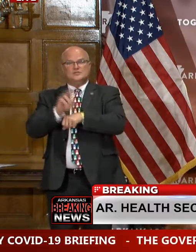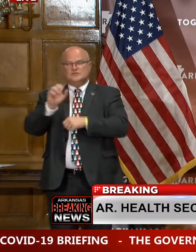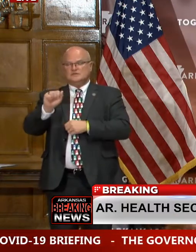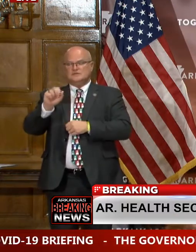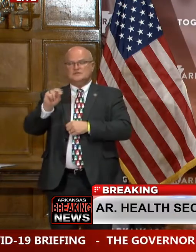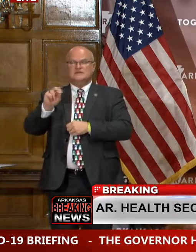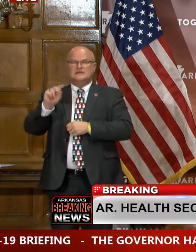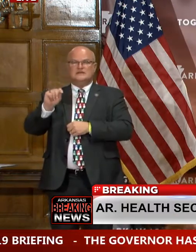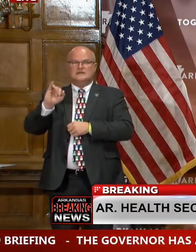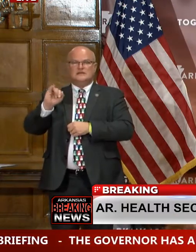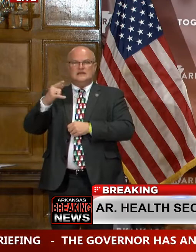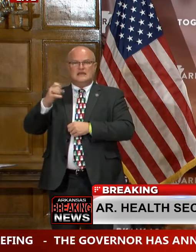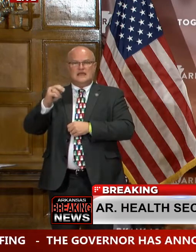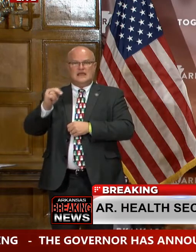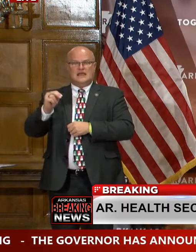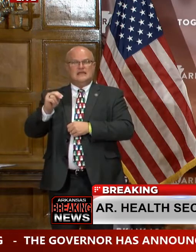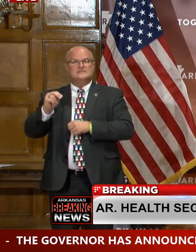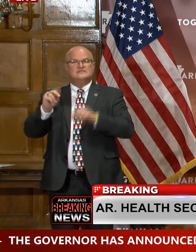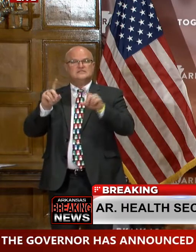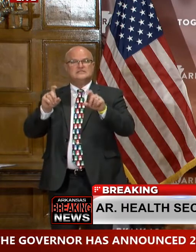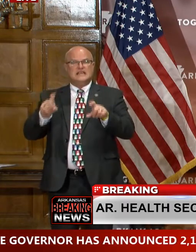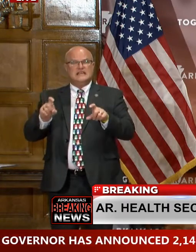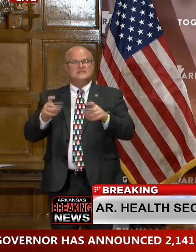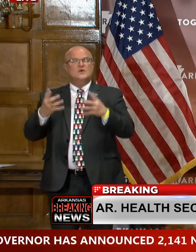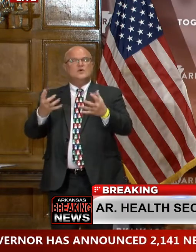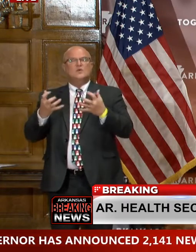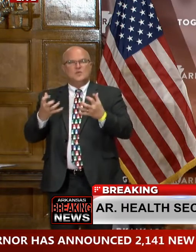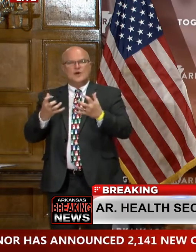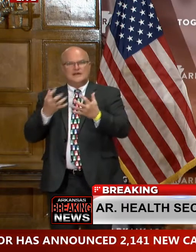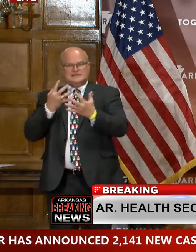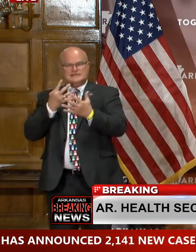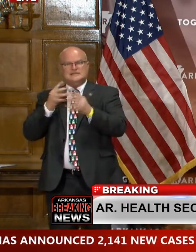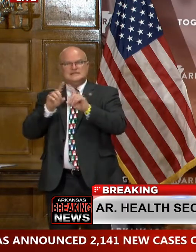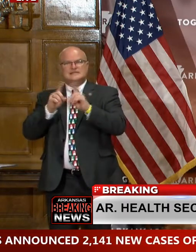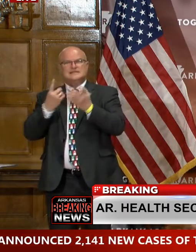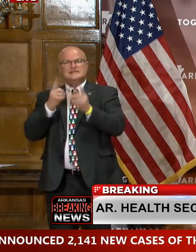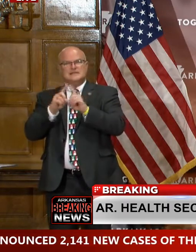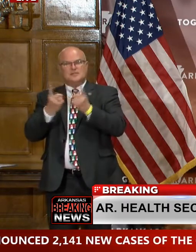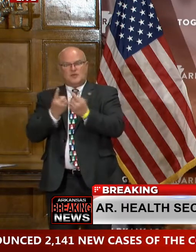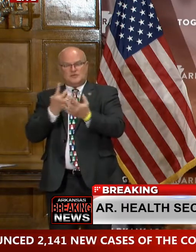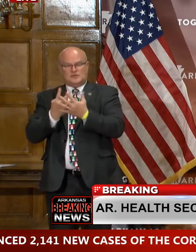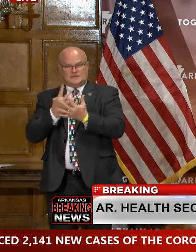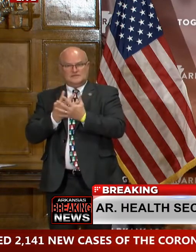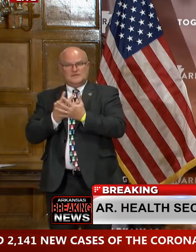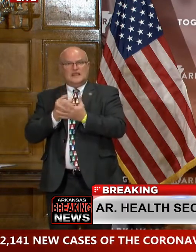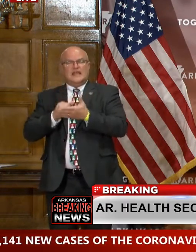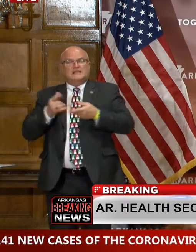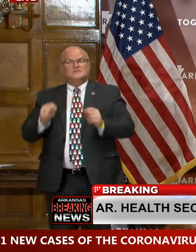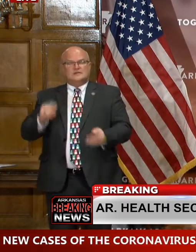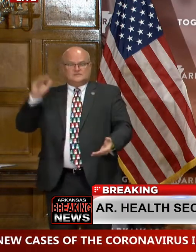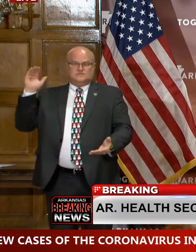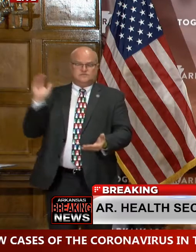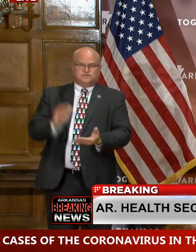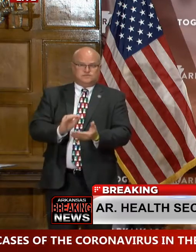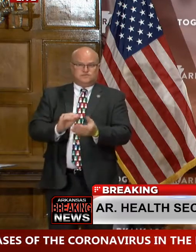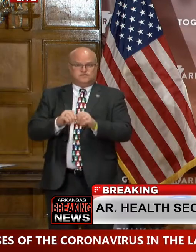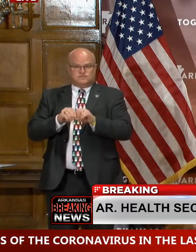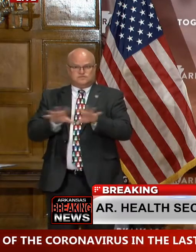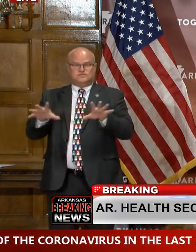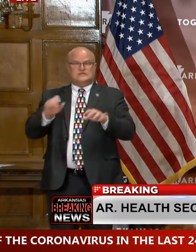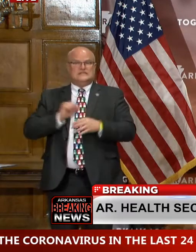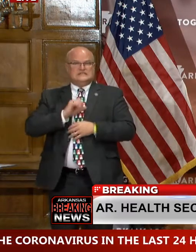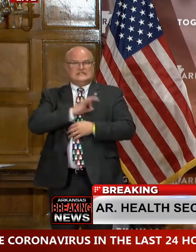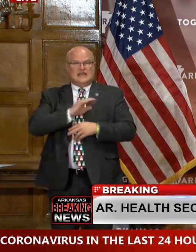antigen testing was in our Department of Corrections to try to minimize the infections that might be transmitted through staff